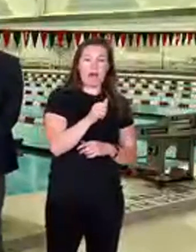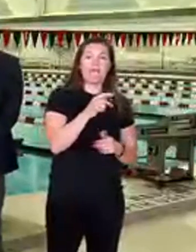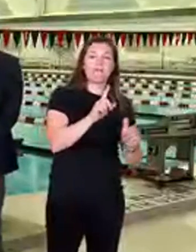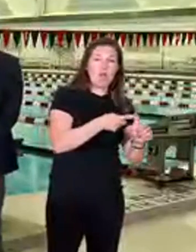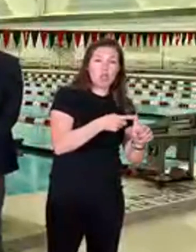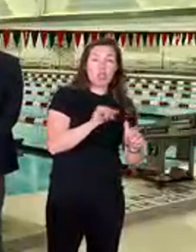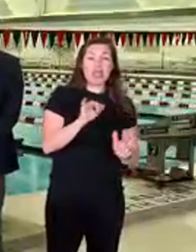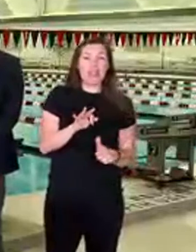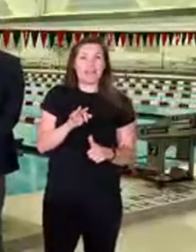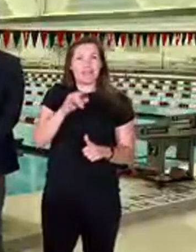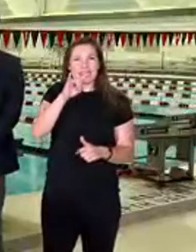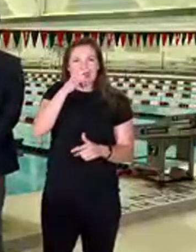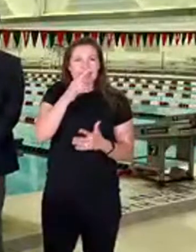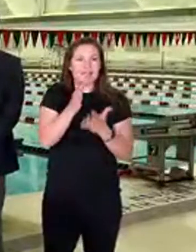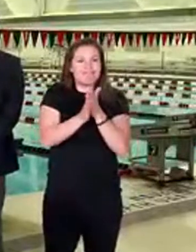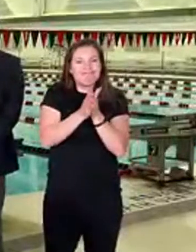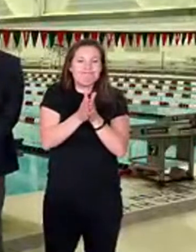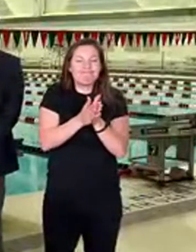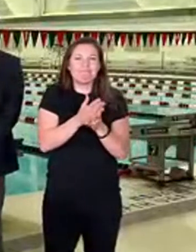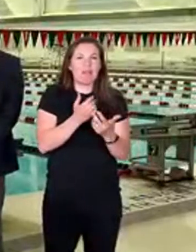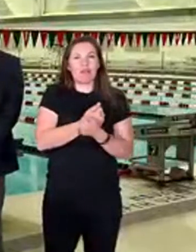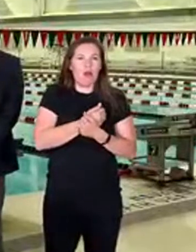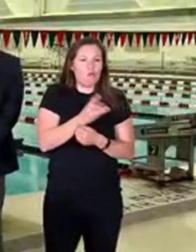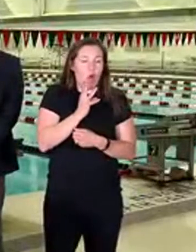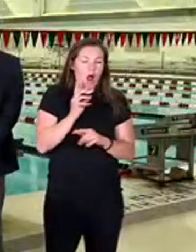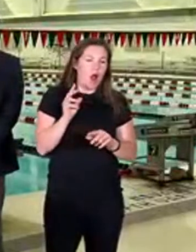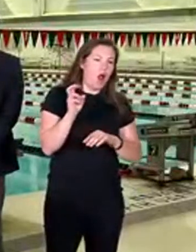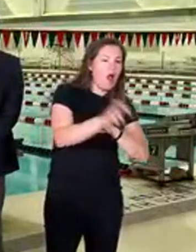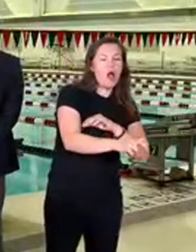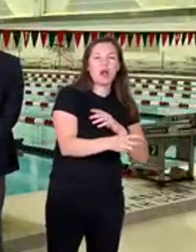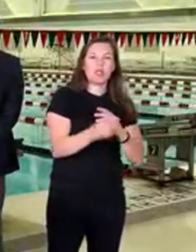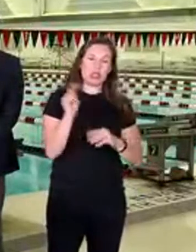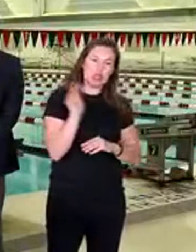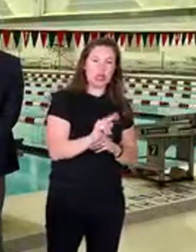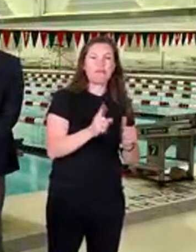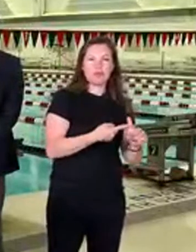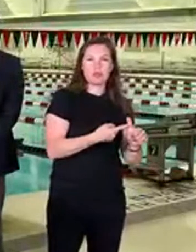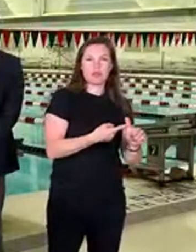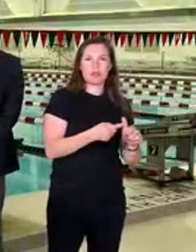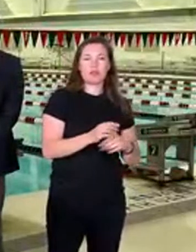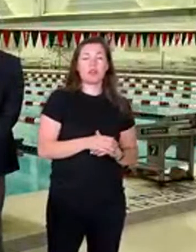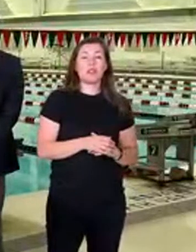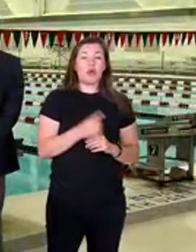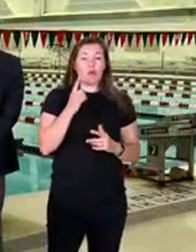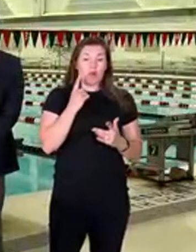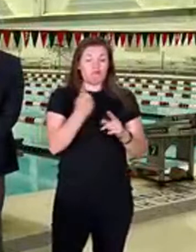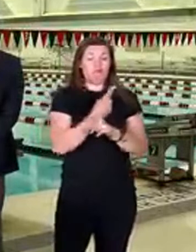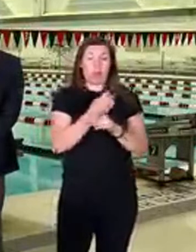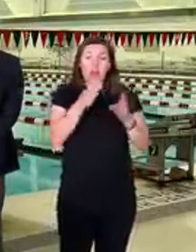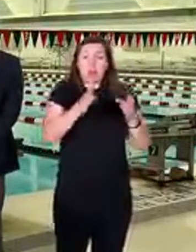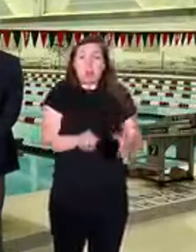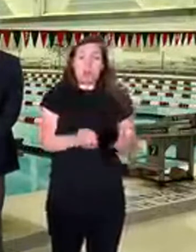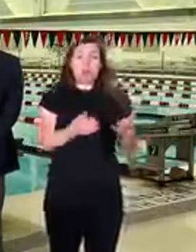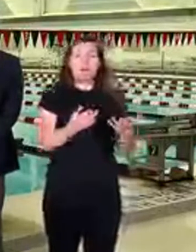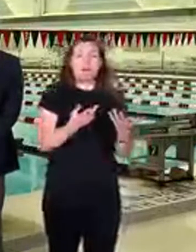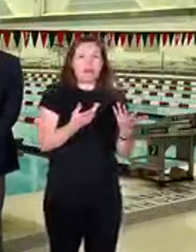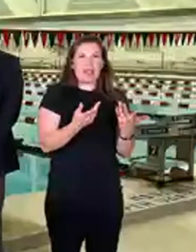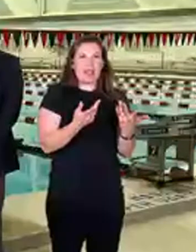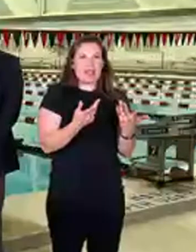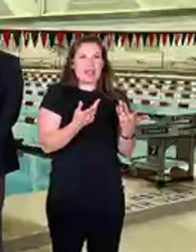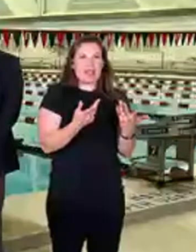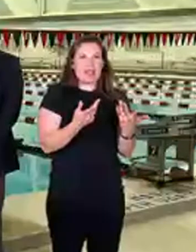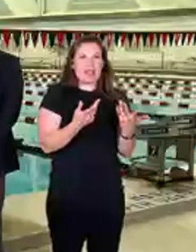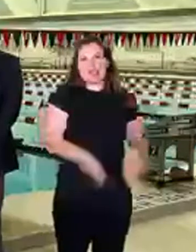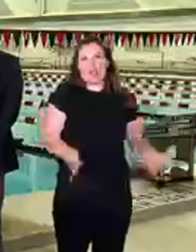is prone to watering. So for the average property owner, the safety and liability risks are not worth the benefits of renting your